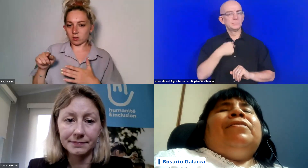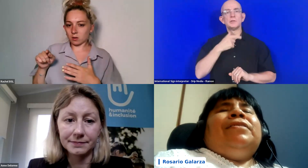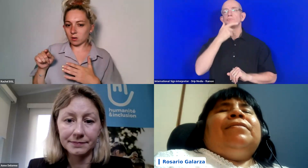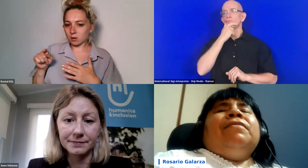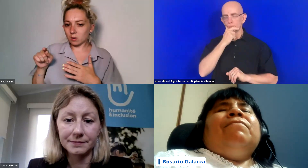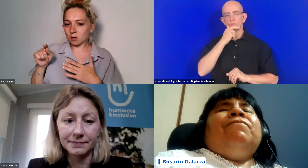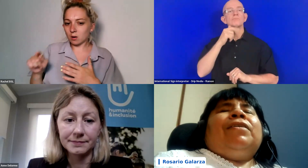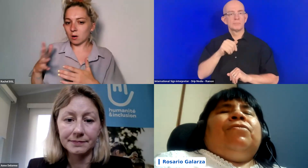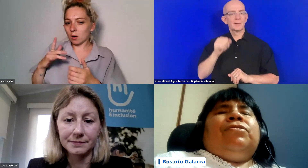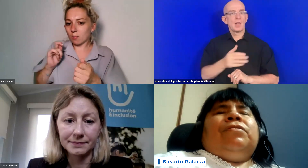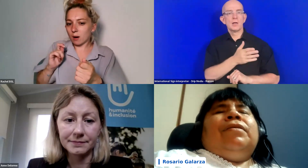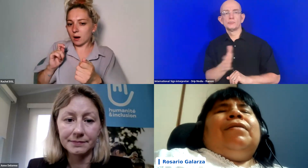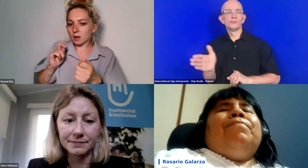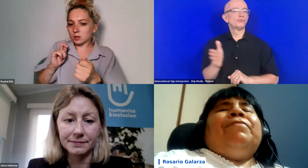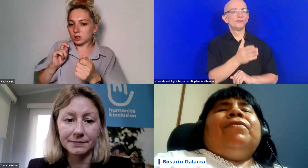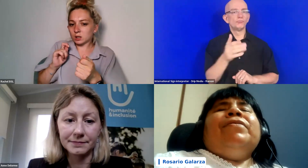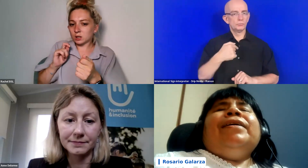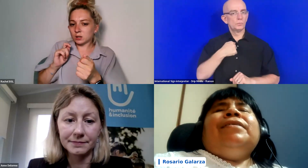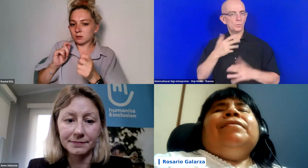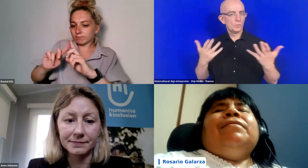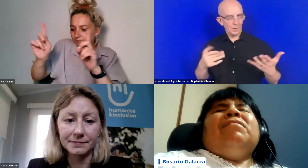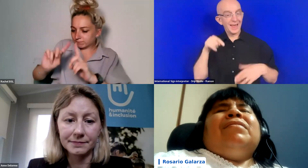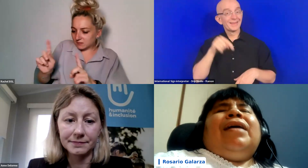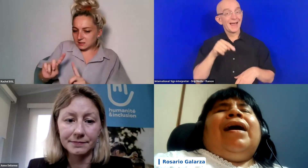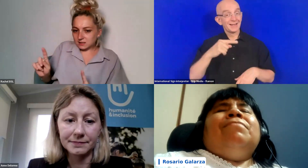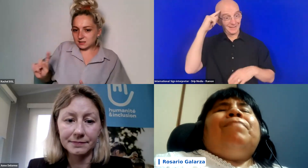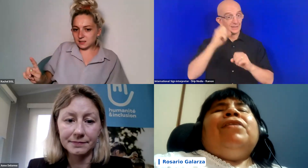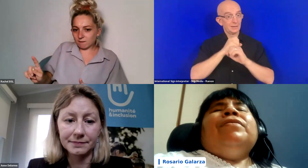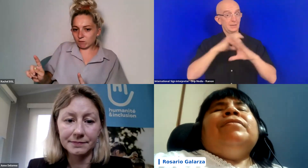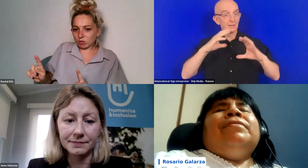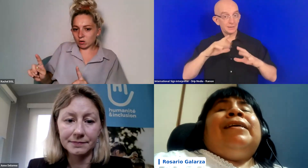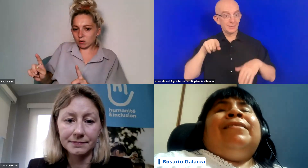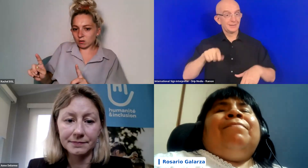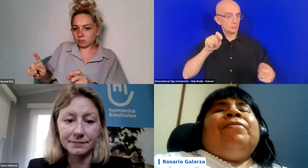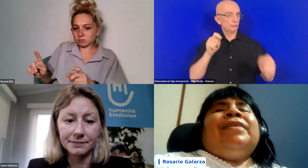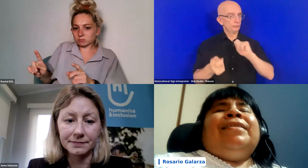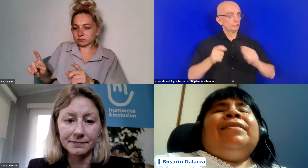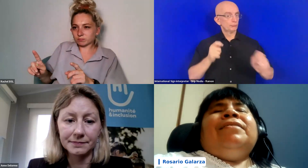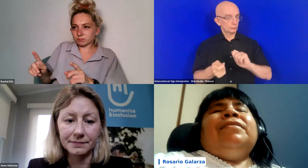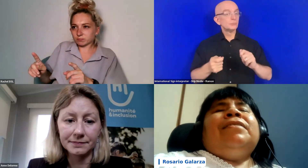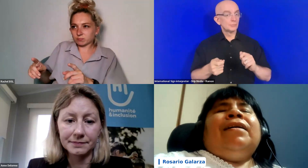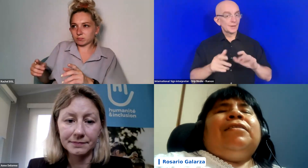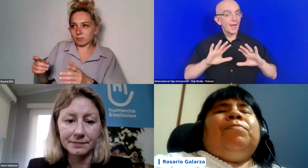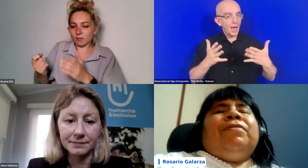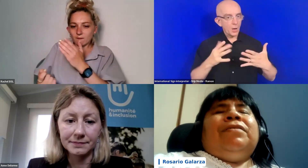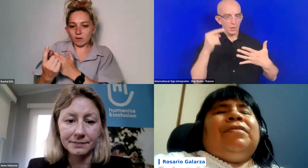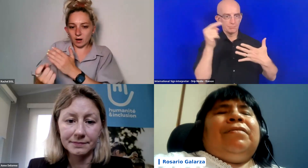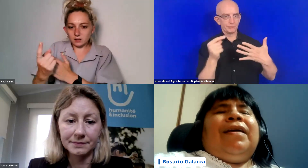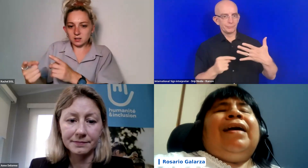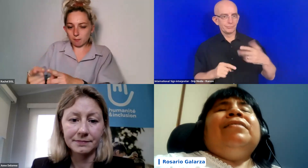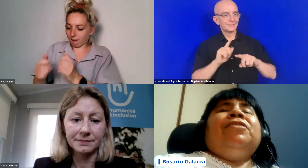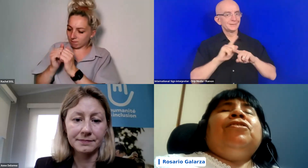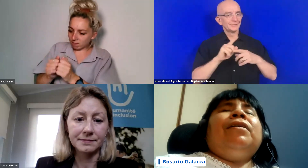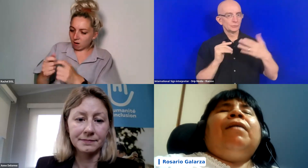by intersecting factors. By recognizing and valuing the diverse identities and